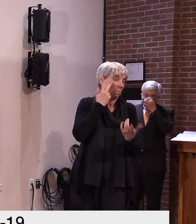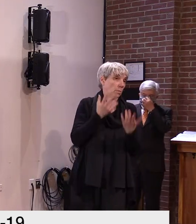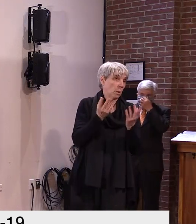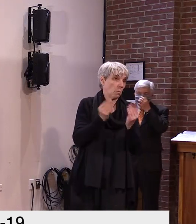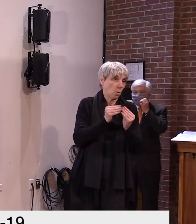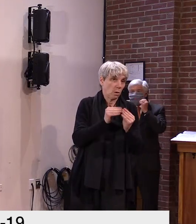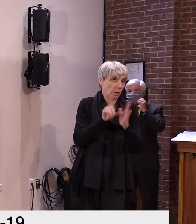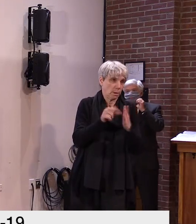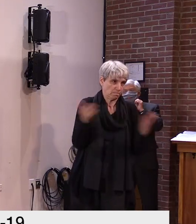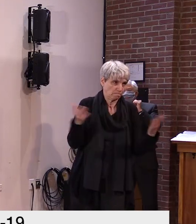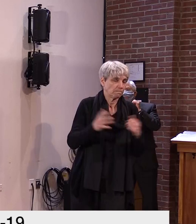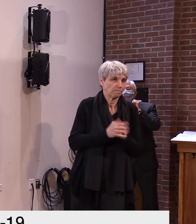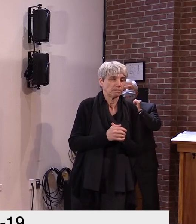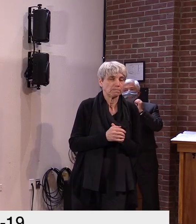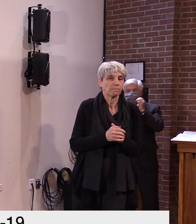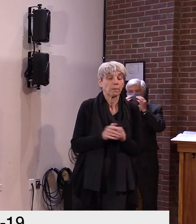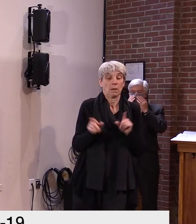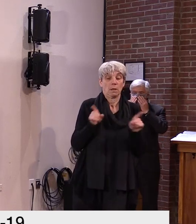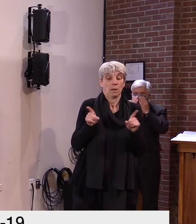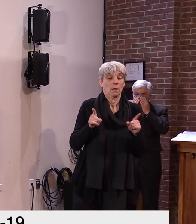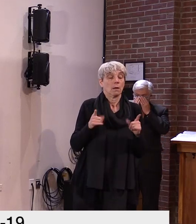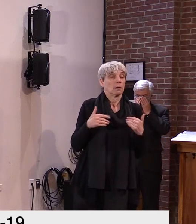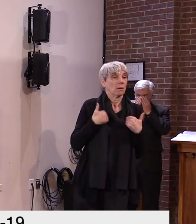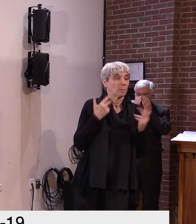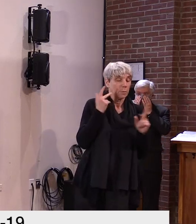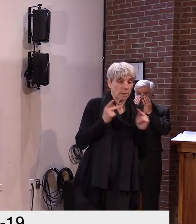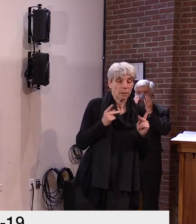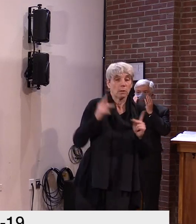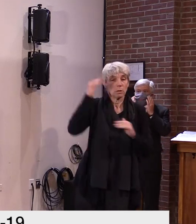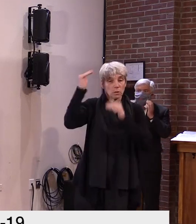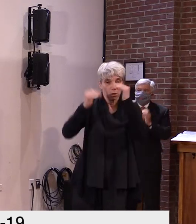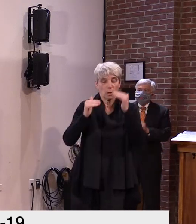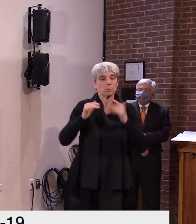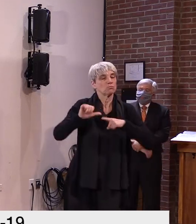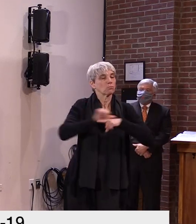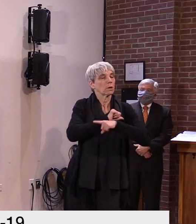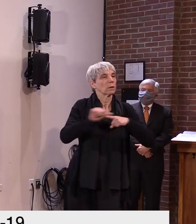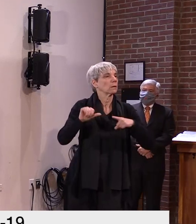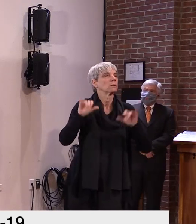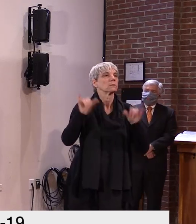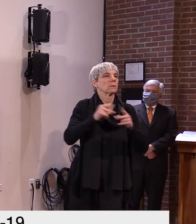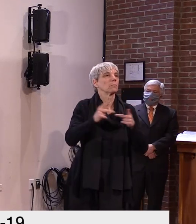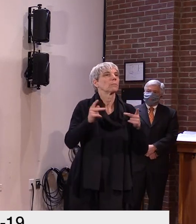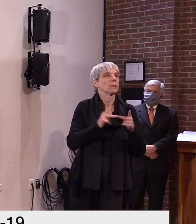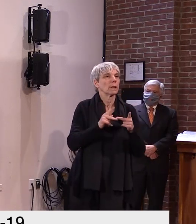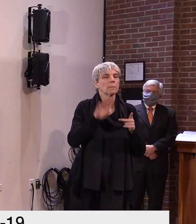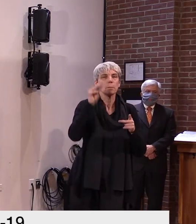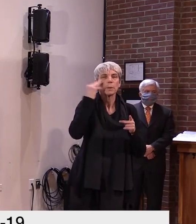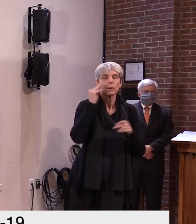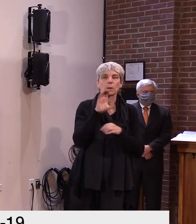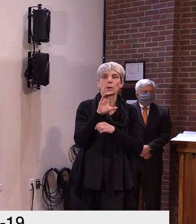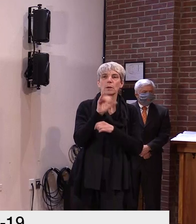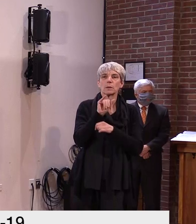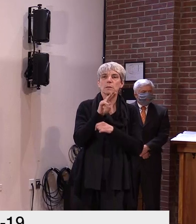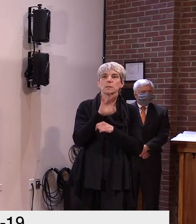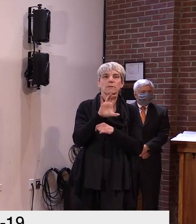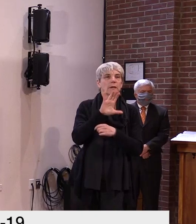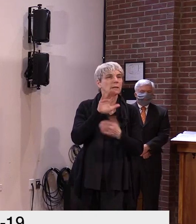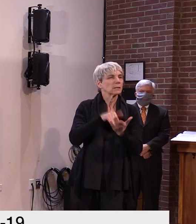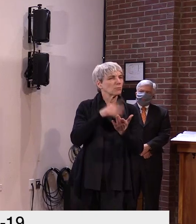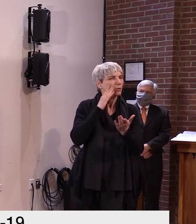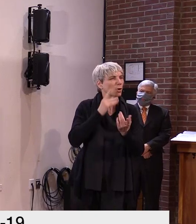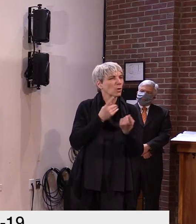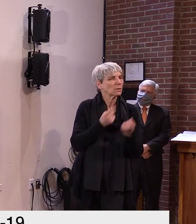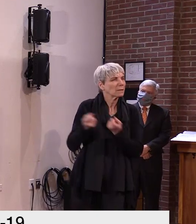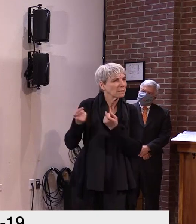Now, while we know that both the youth and adults practice at Central Vermont Memorial Civic Center in Montpelier, the